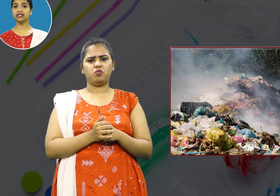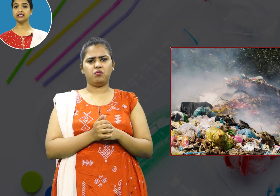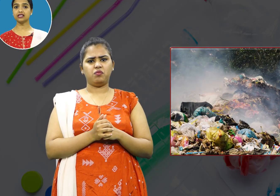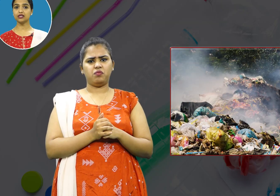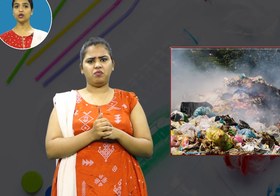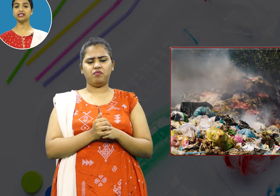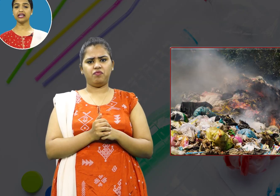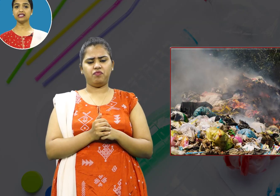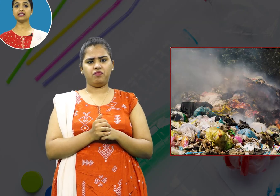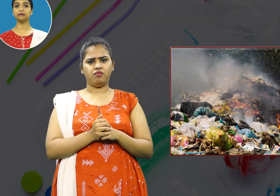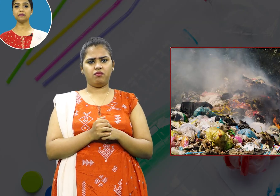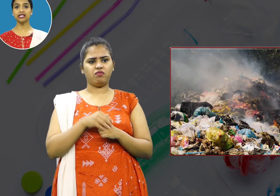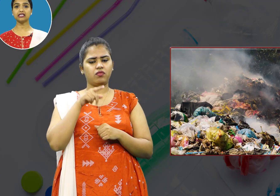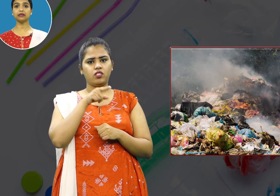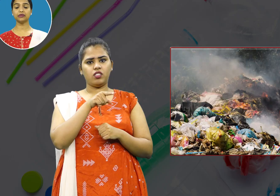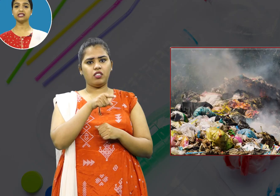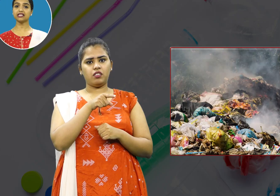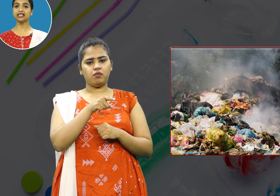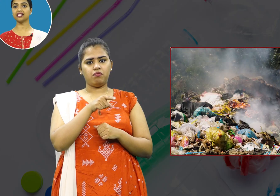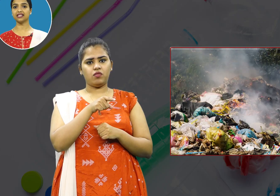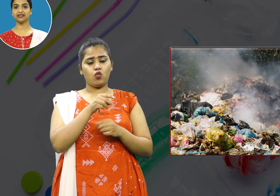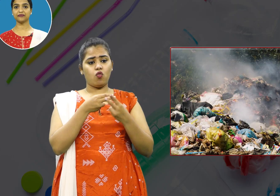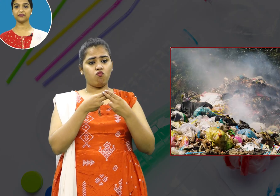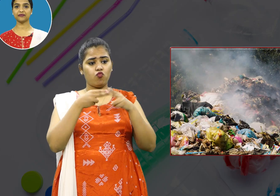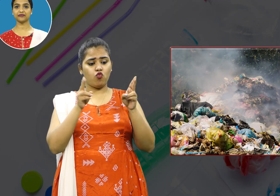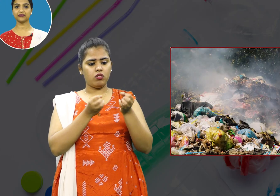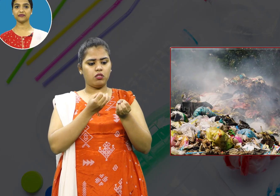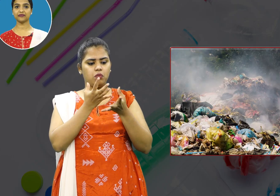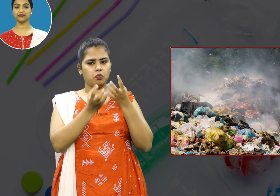and it does not get completely burnt easily.